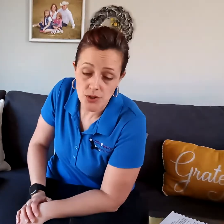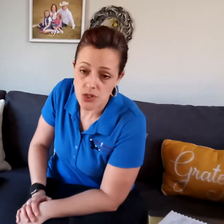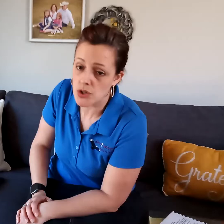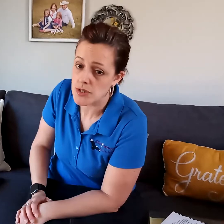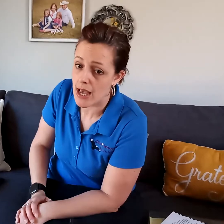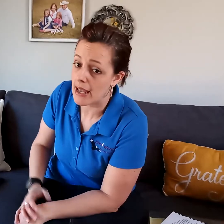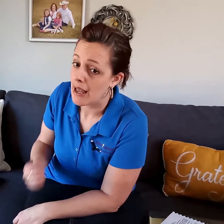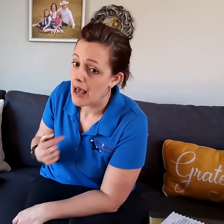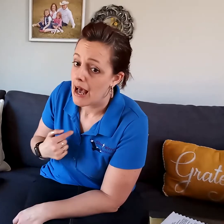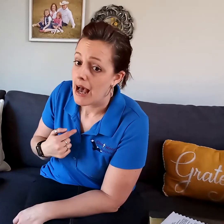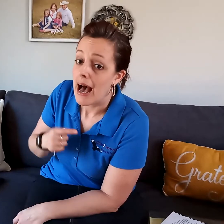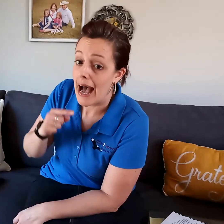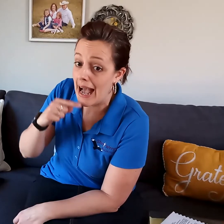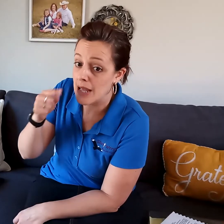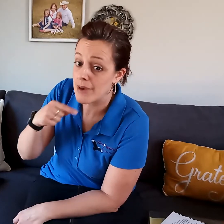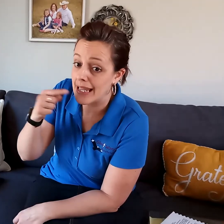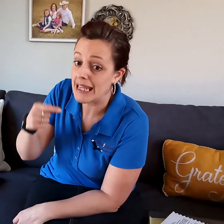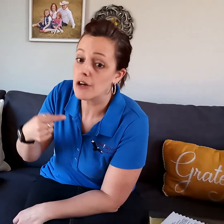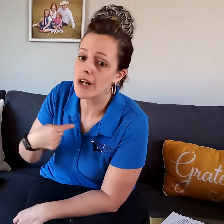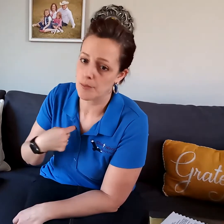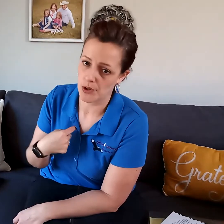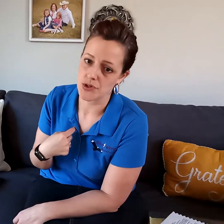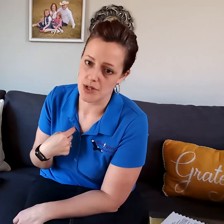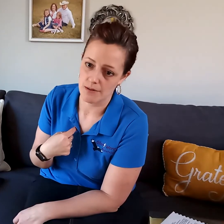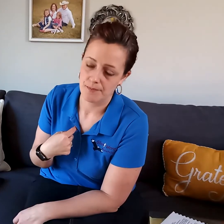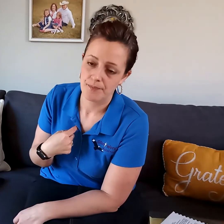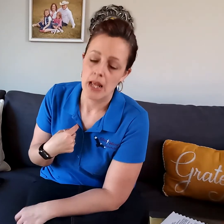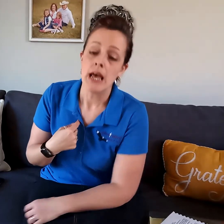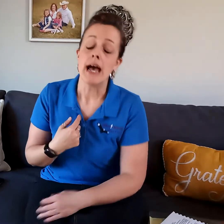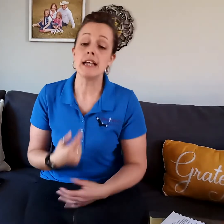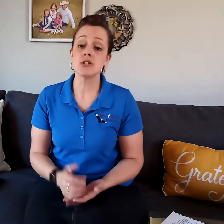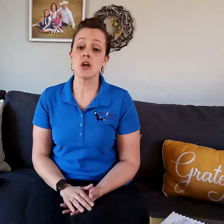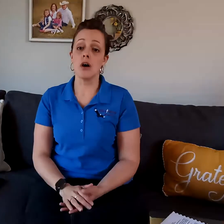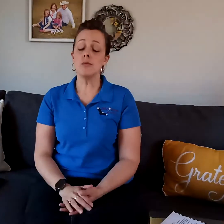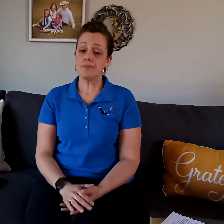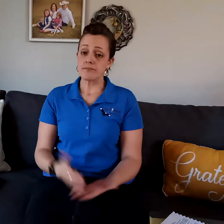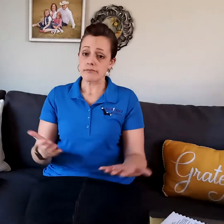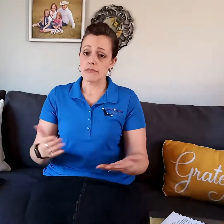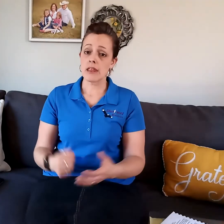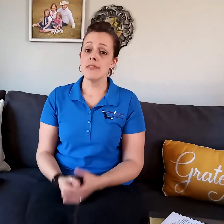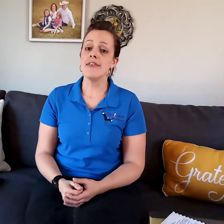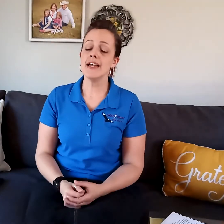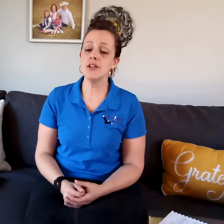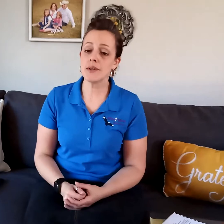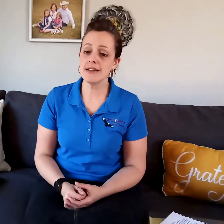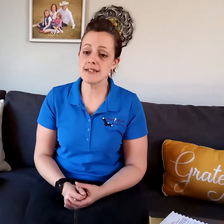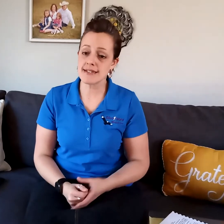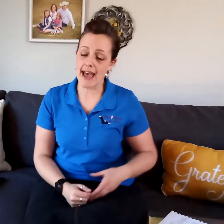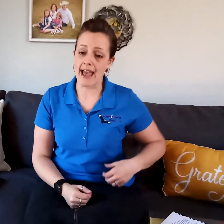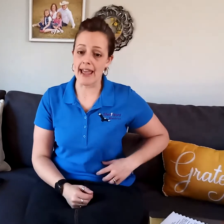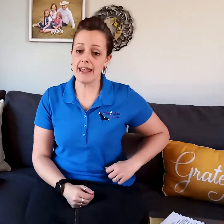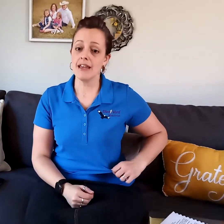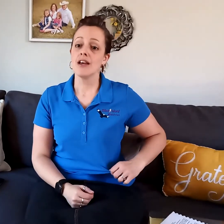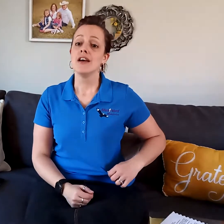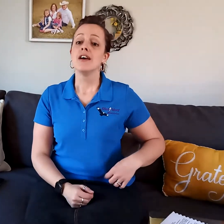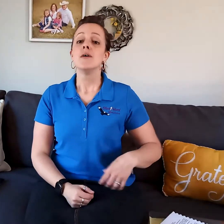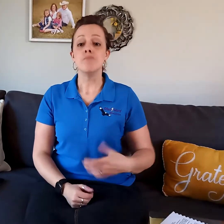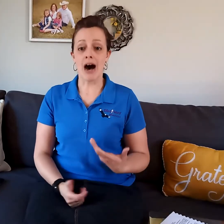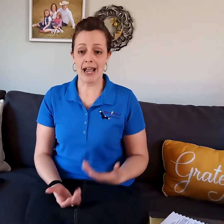You say, I am a hearing person. And so then you can say, my